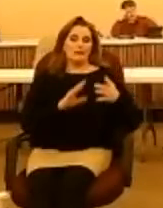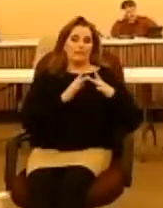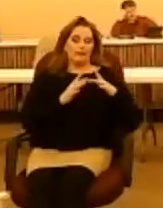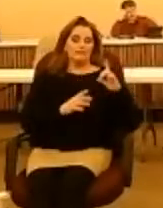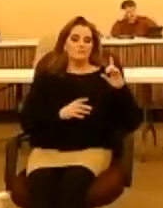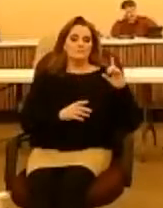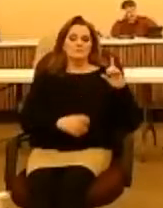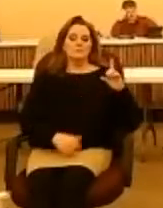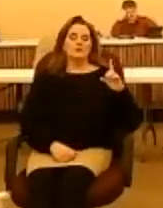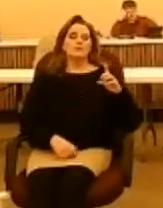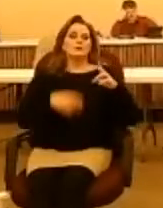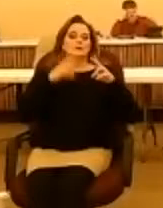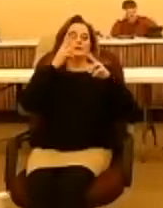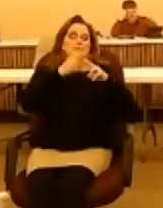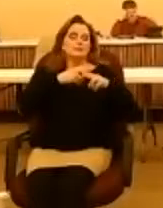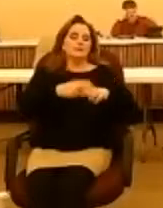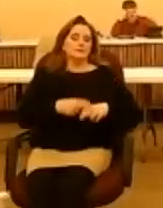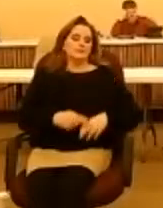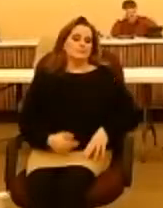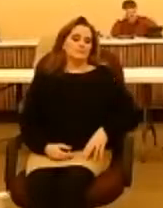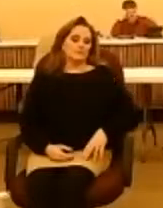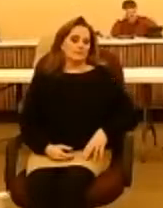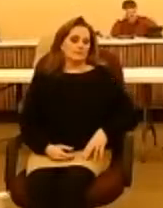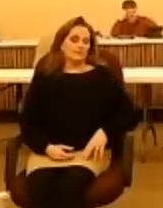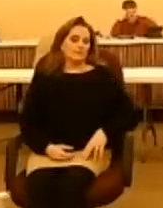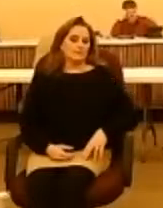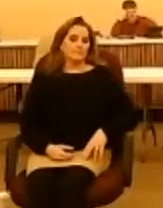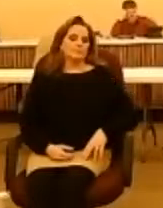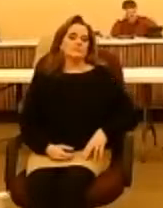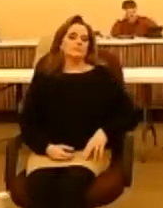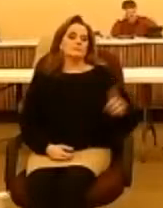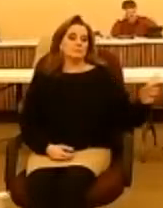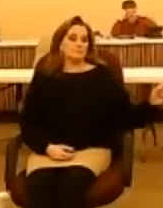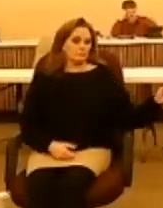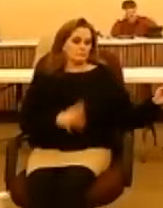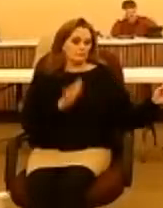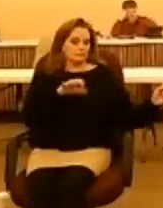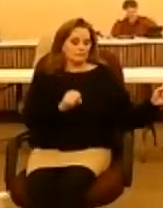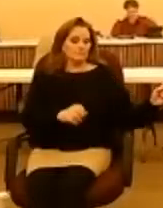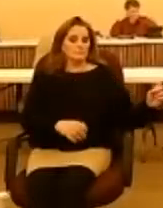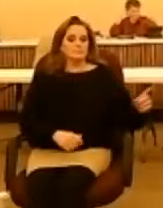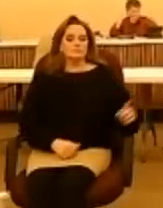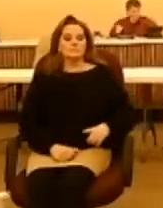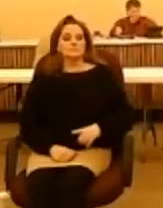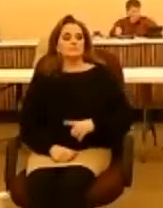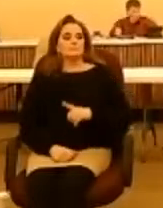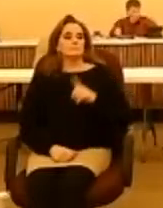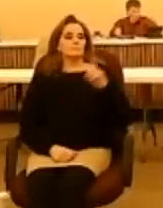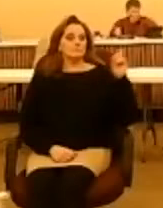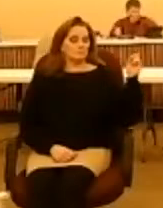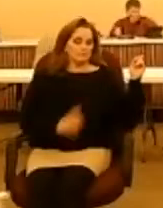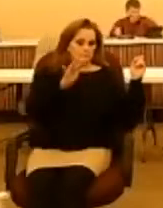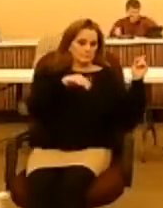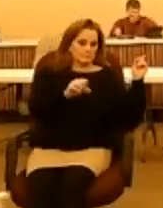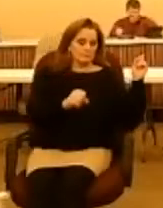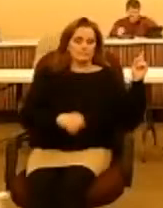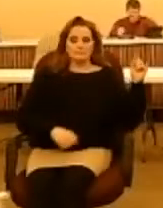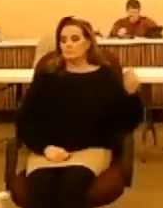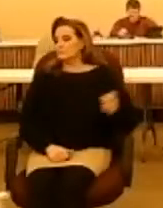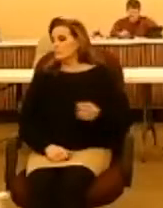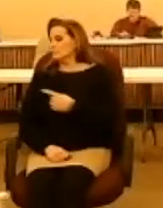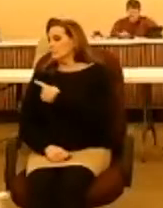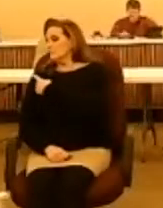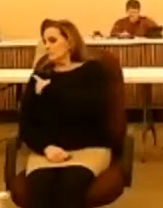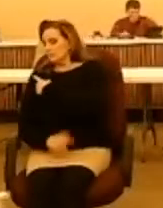Hearing none, please call the roll. Councilmember Barley, Aye. Councilmember Stafford. Aye.